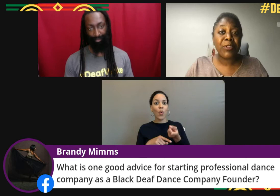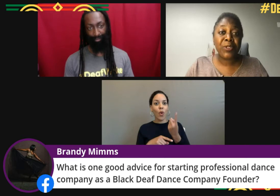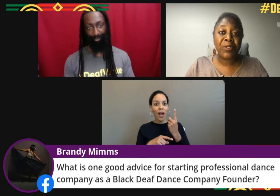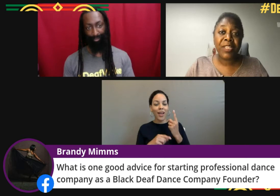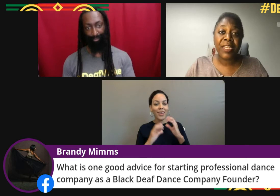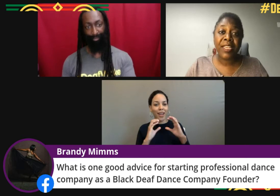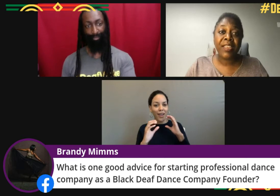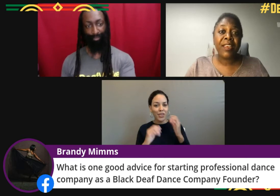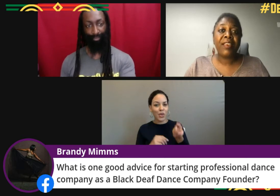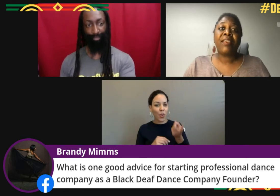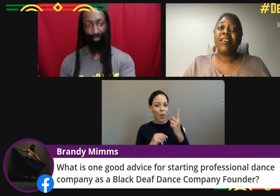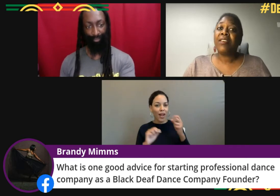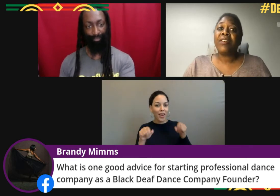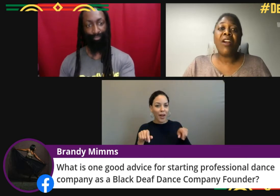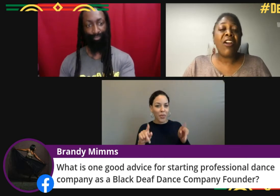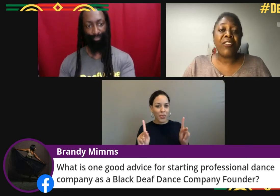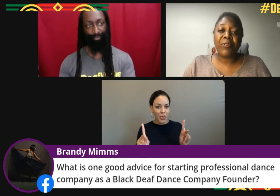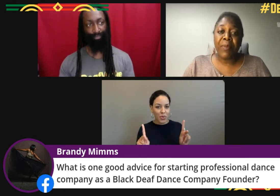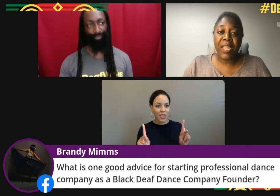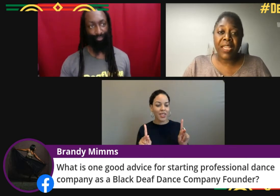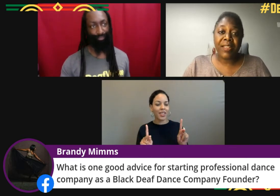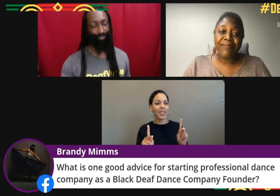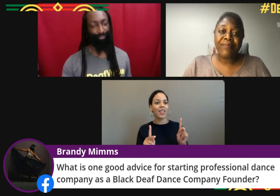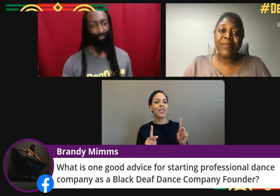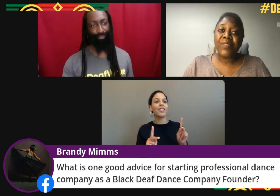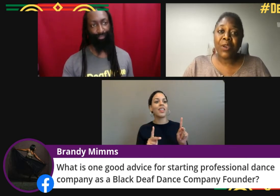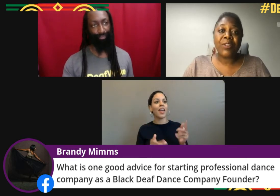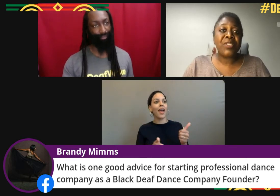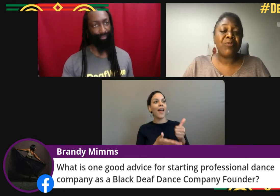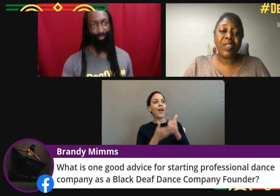one opportunity garnered many.